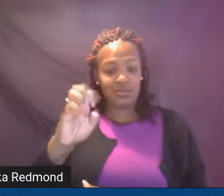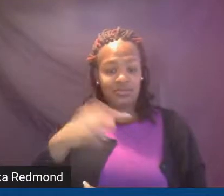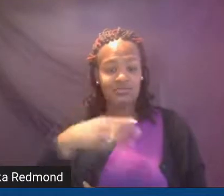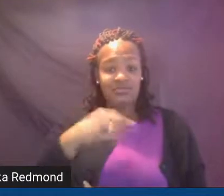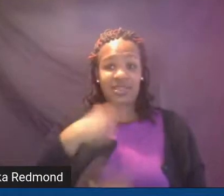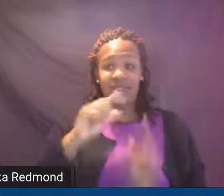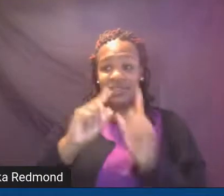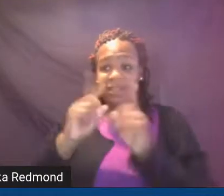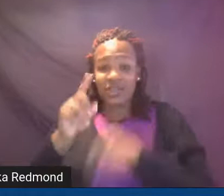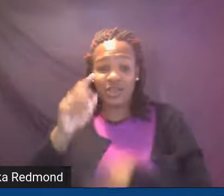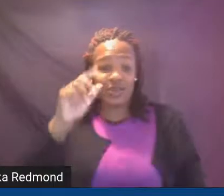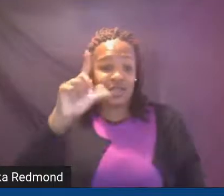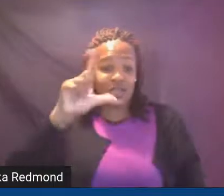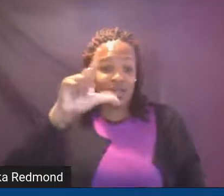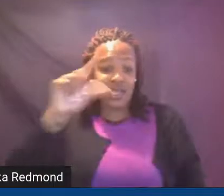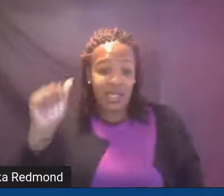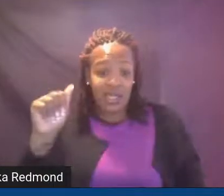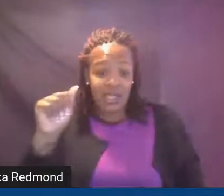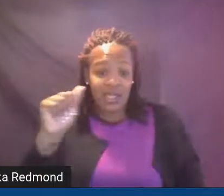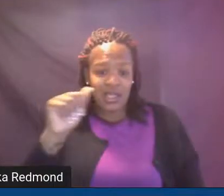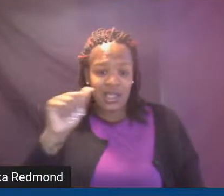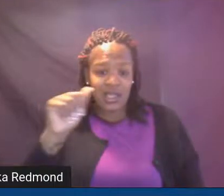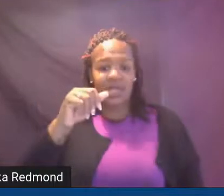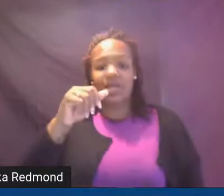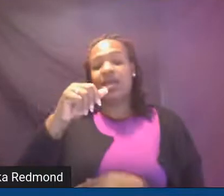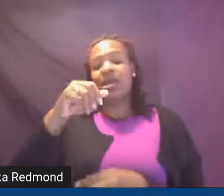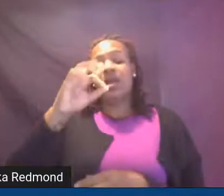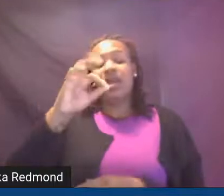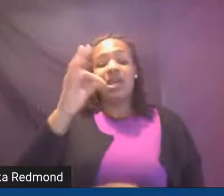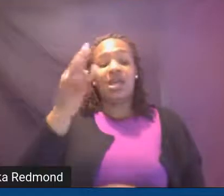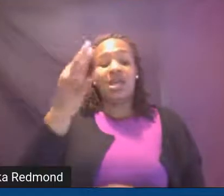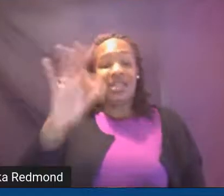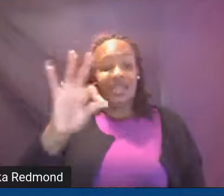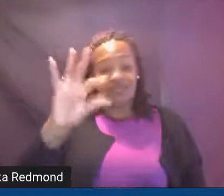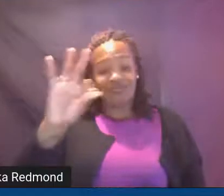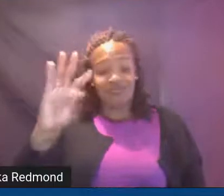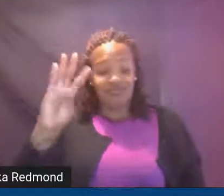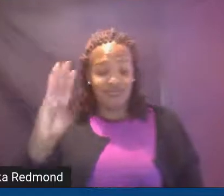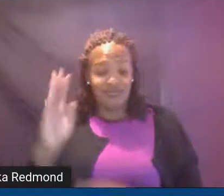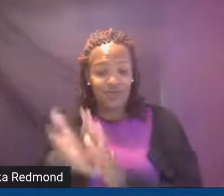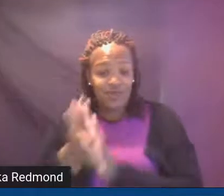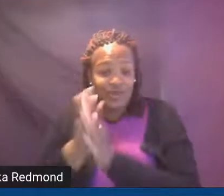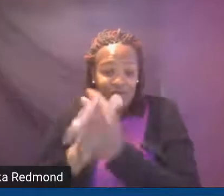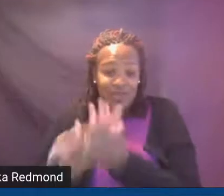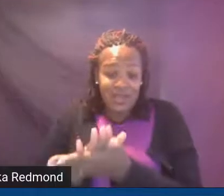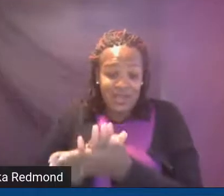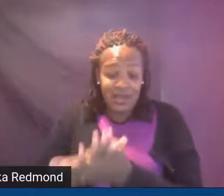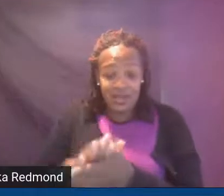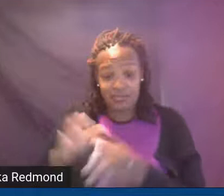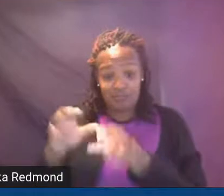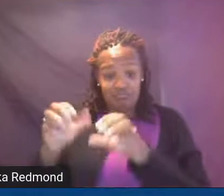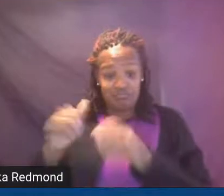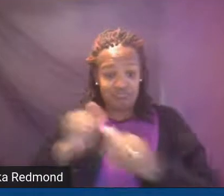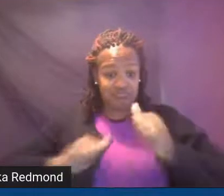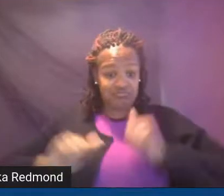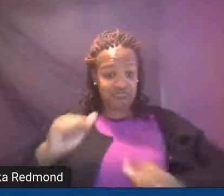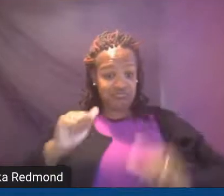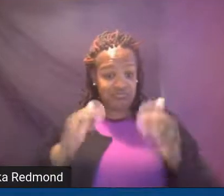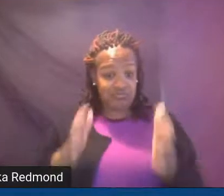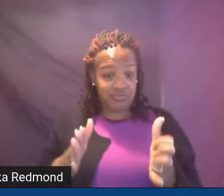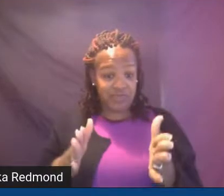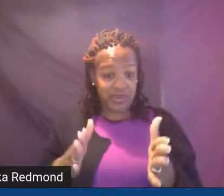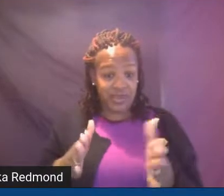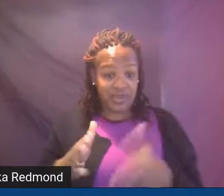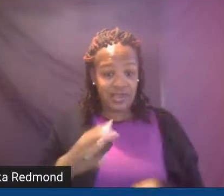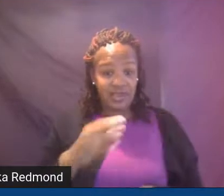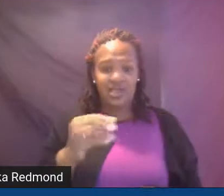1994 to be an actor. And through a combination of circumstances, I did that for a number of years. And through a